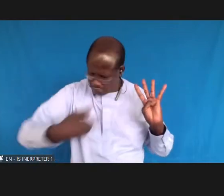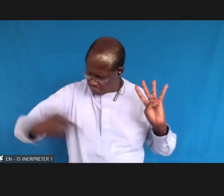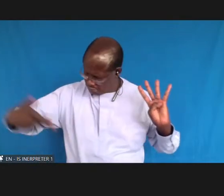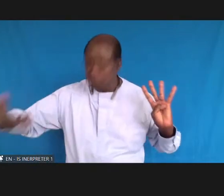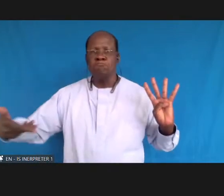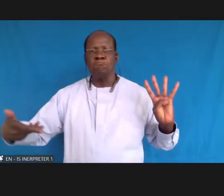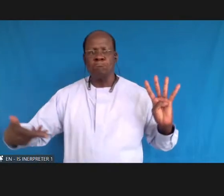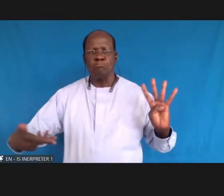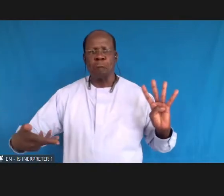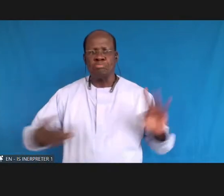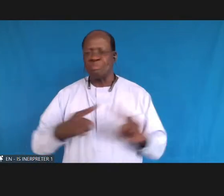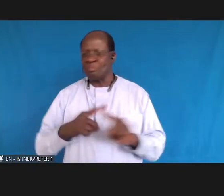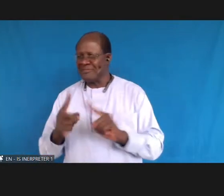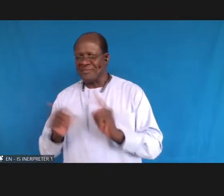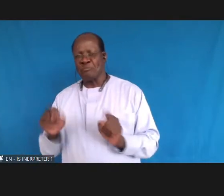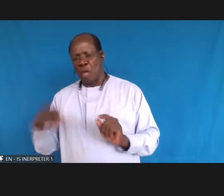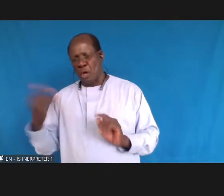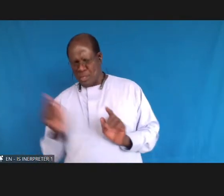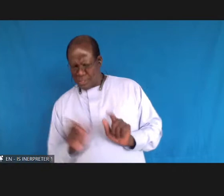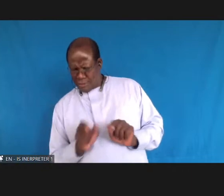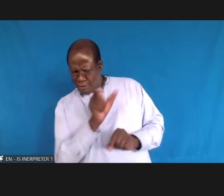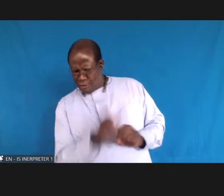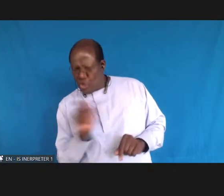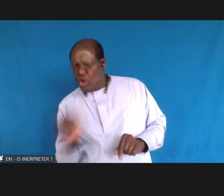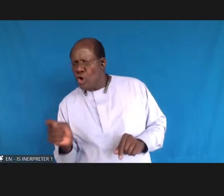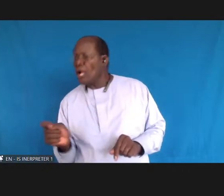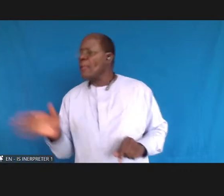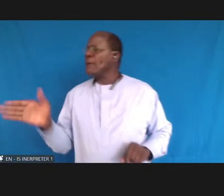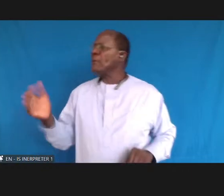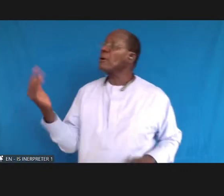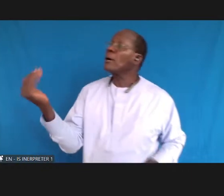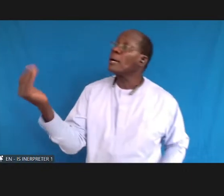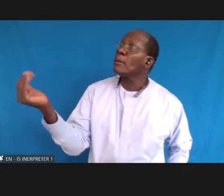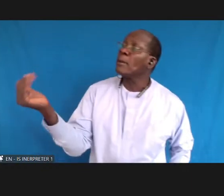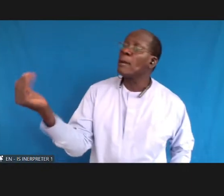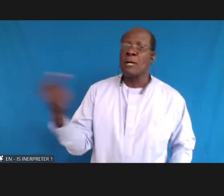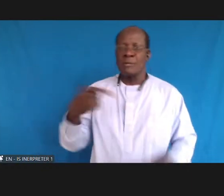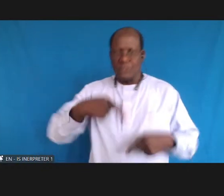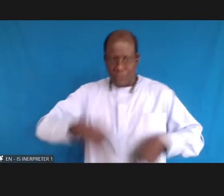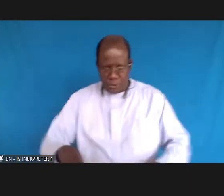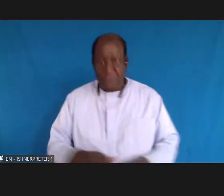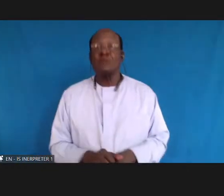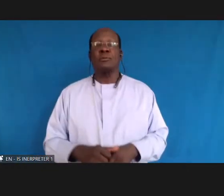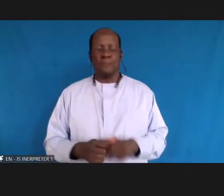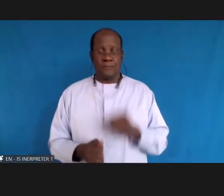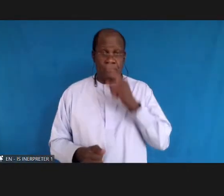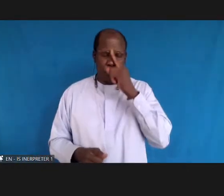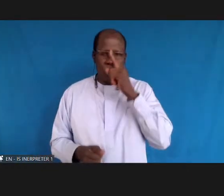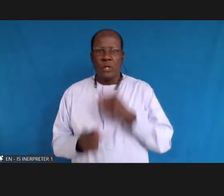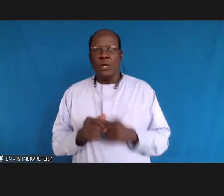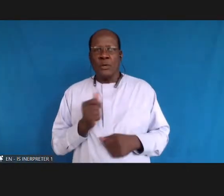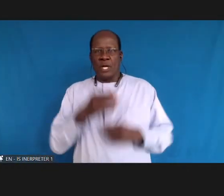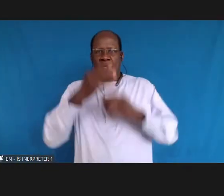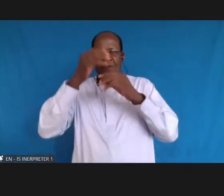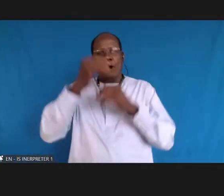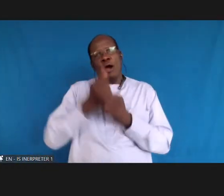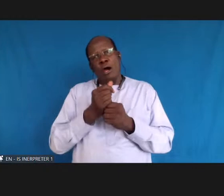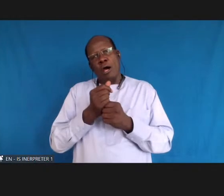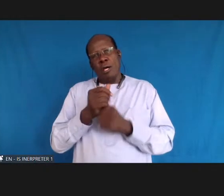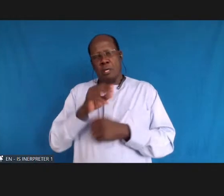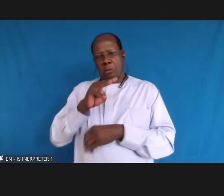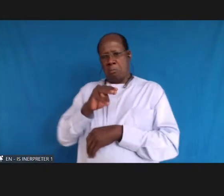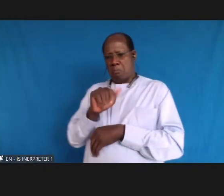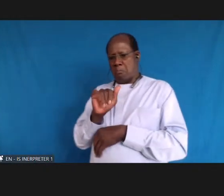some others will join us. We have today the mayor of Basila in Benin. His name is